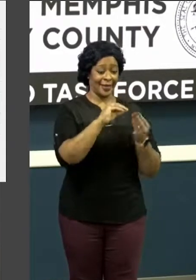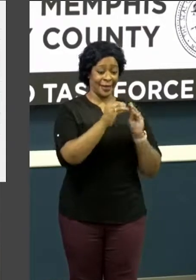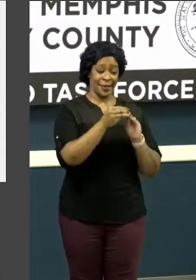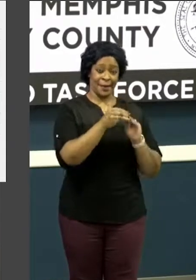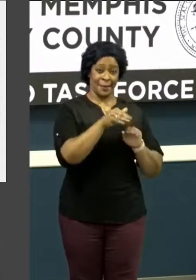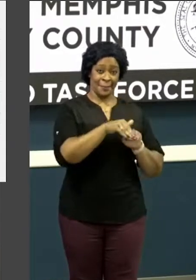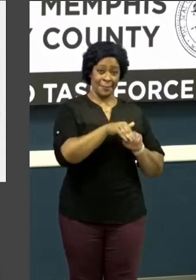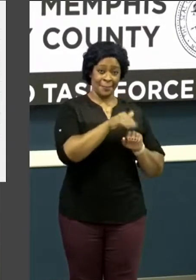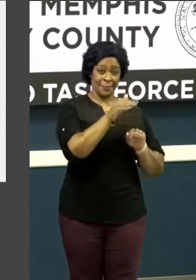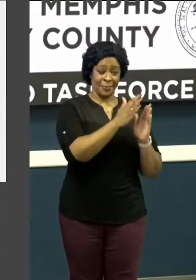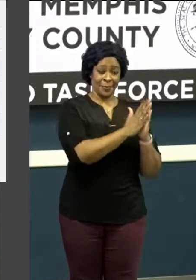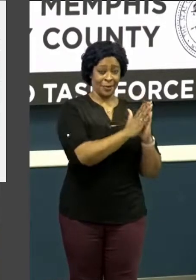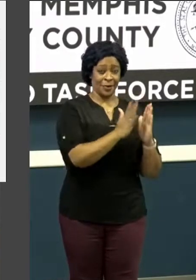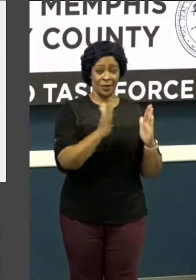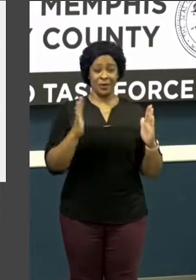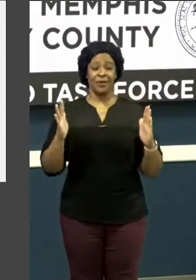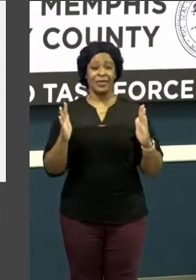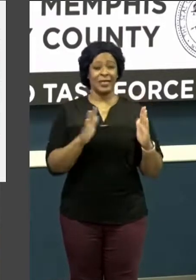population overall,